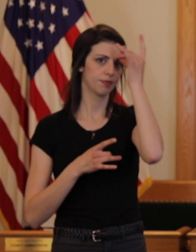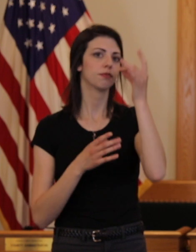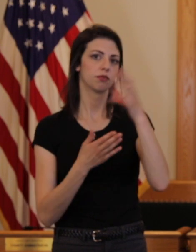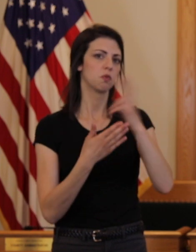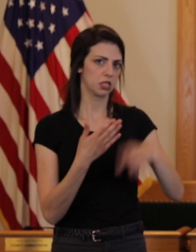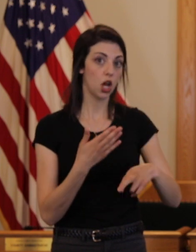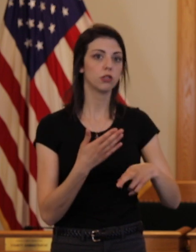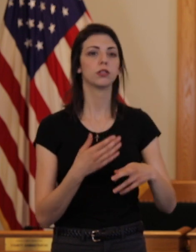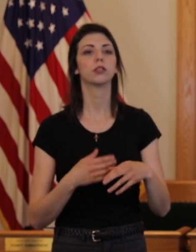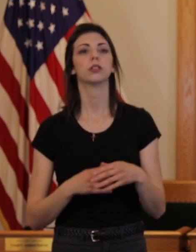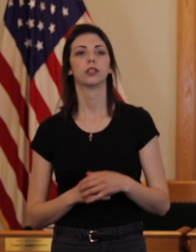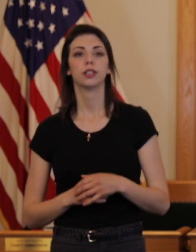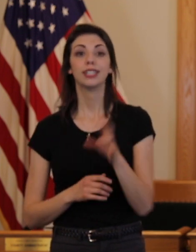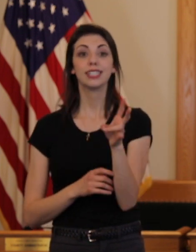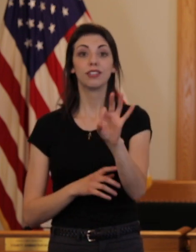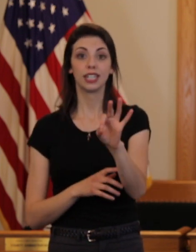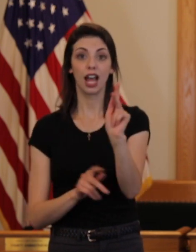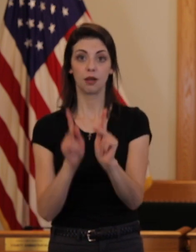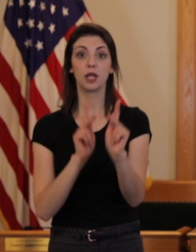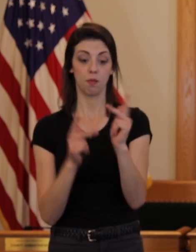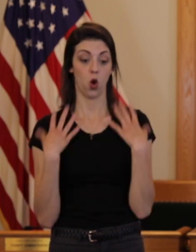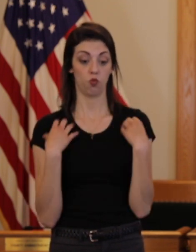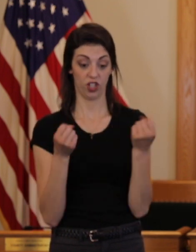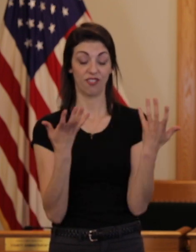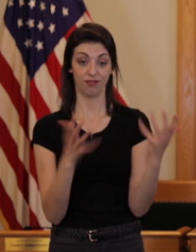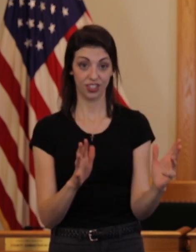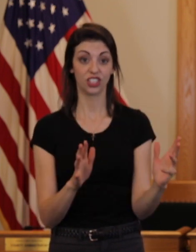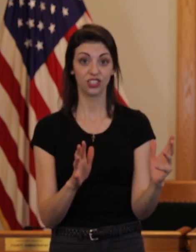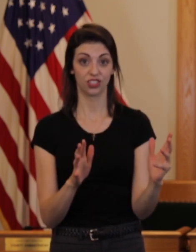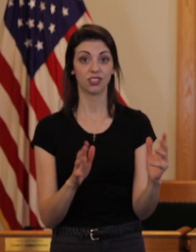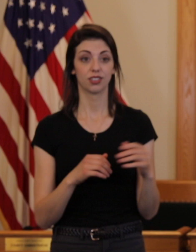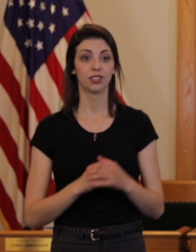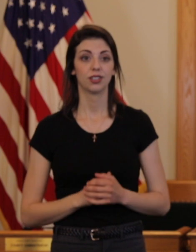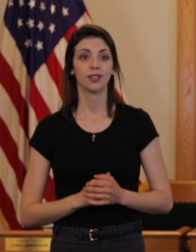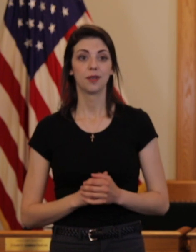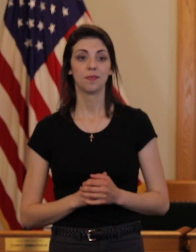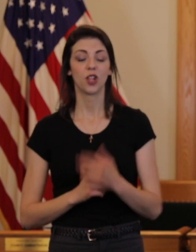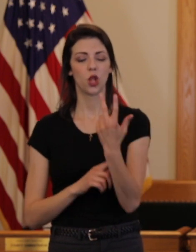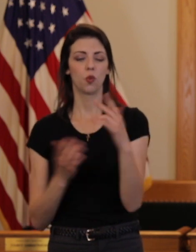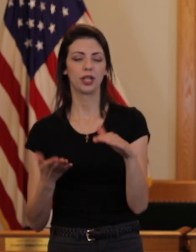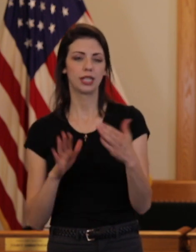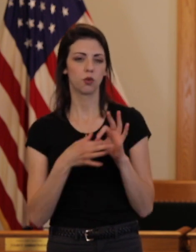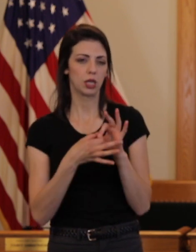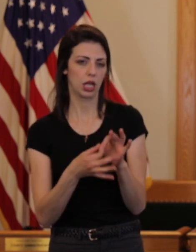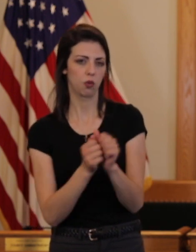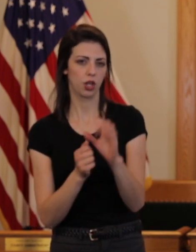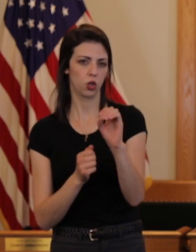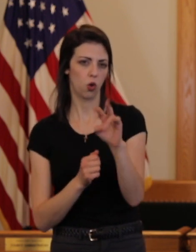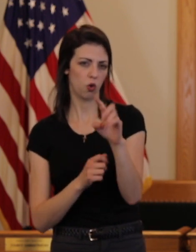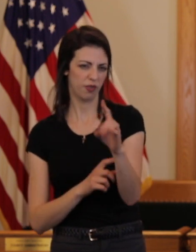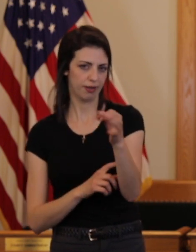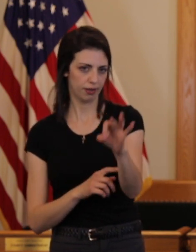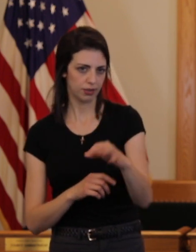back. We have 79 residents that have recovered from COVID-19. We have 3 deaths related to